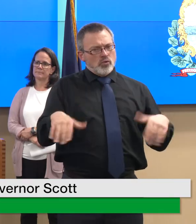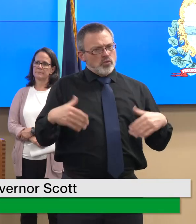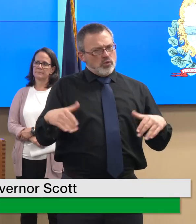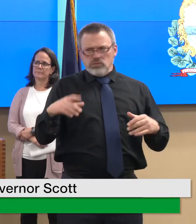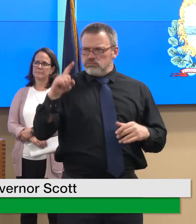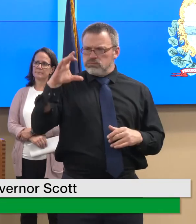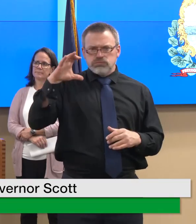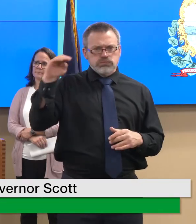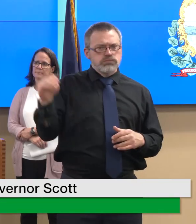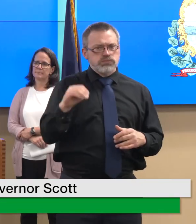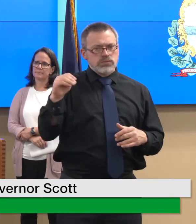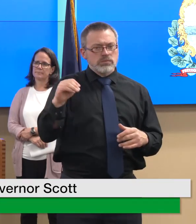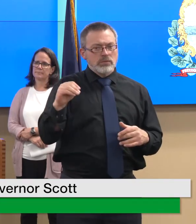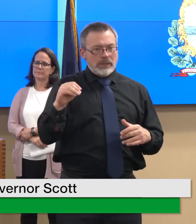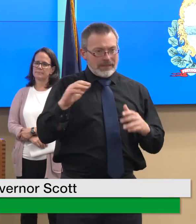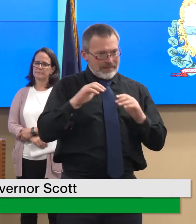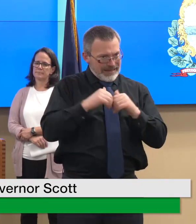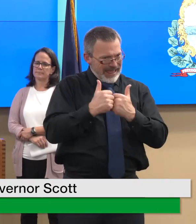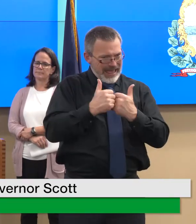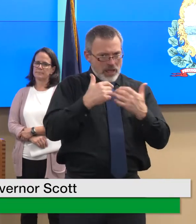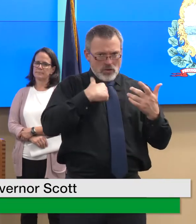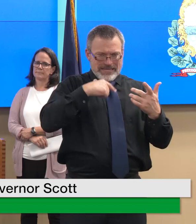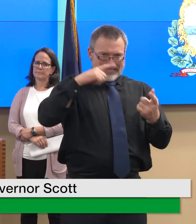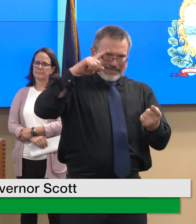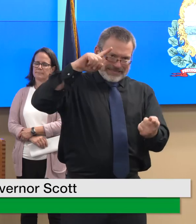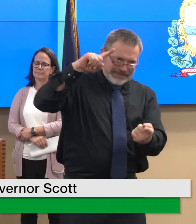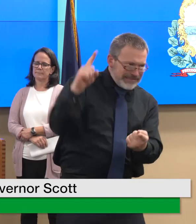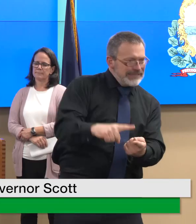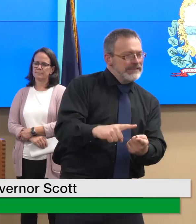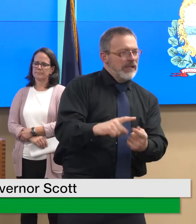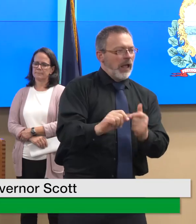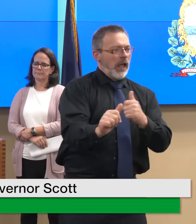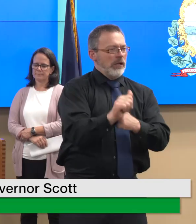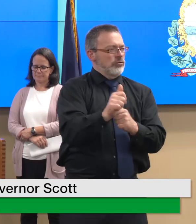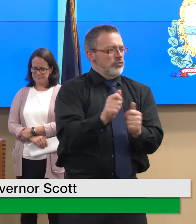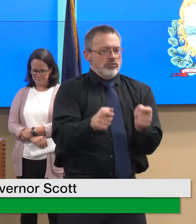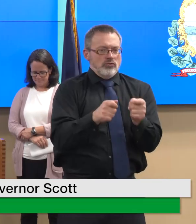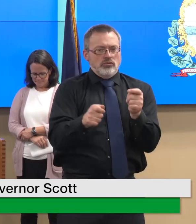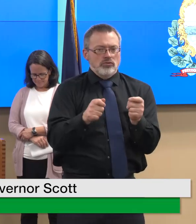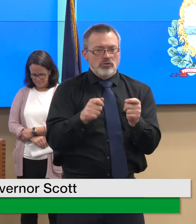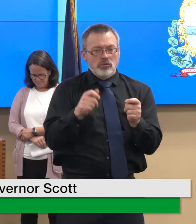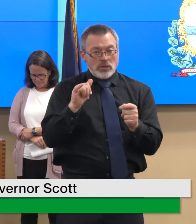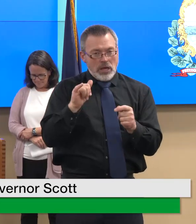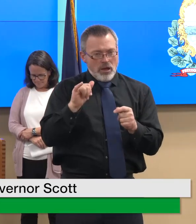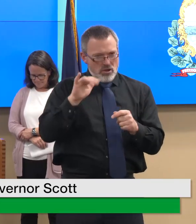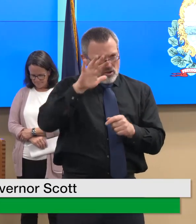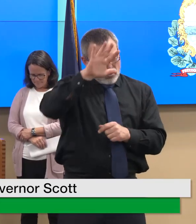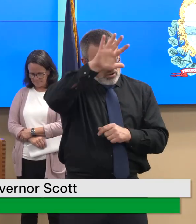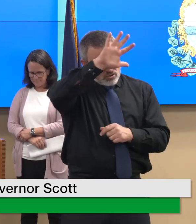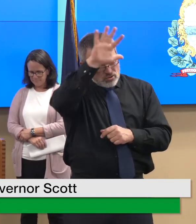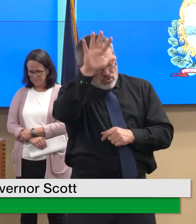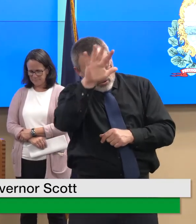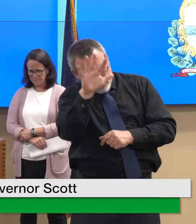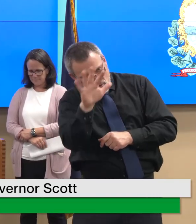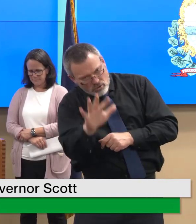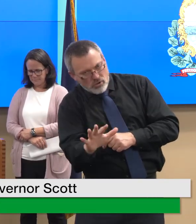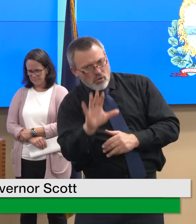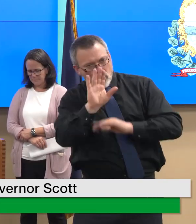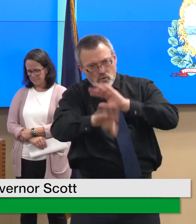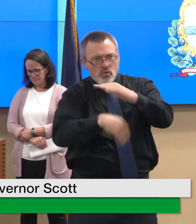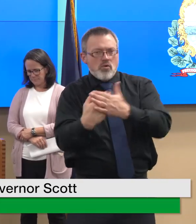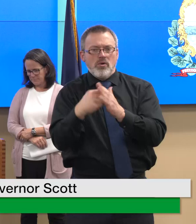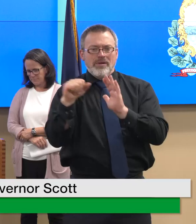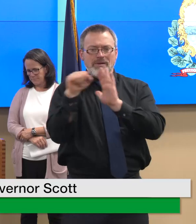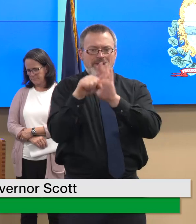mitigation, reducing the risk to these towns. And that's where we're taking a statewide approach. We already have proposed projects of over $100